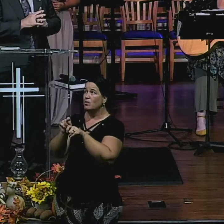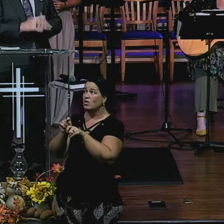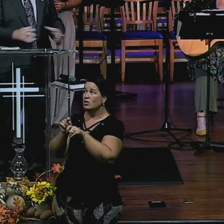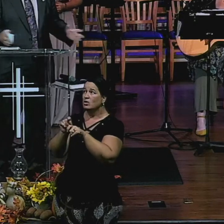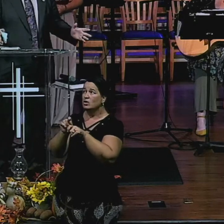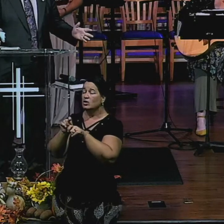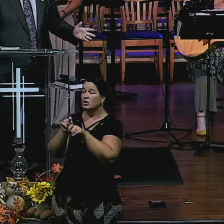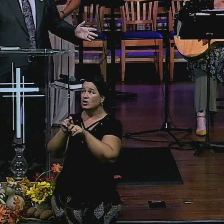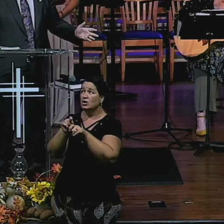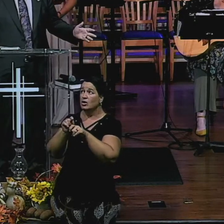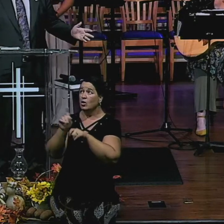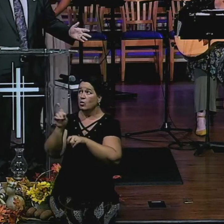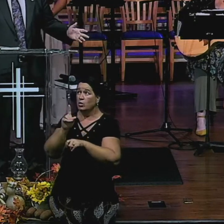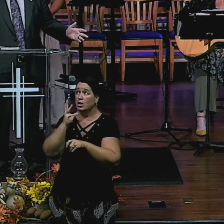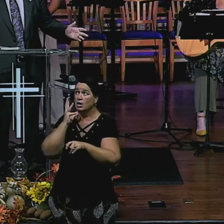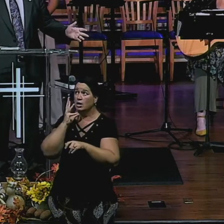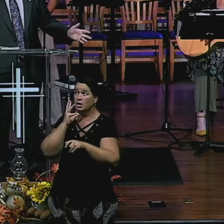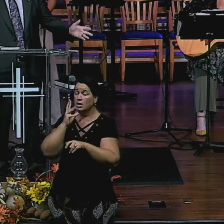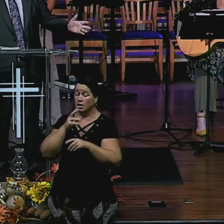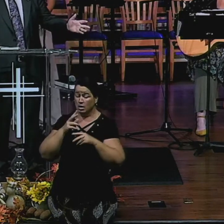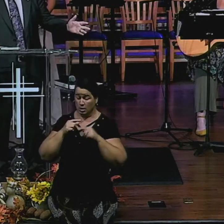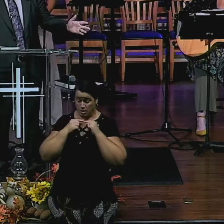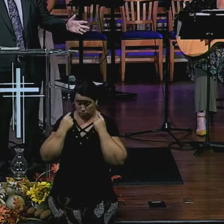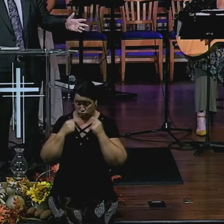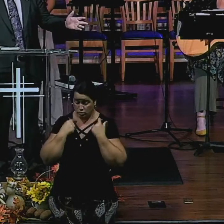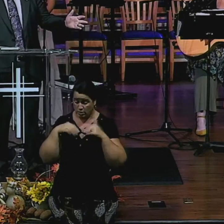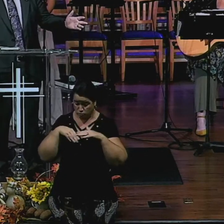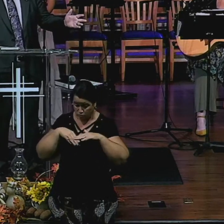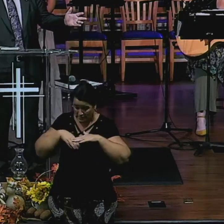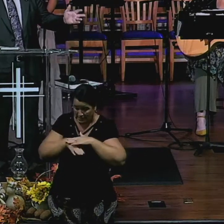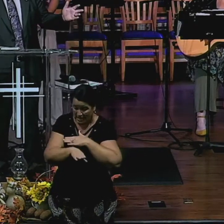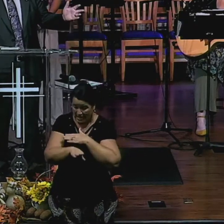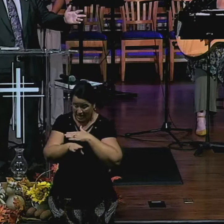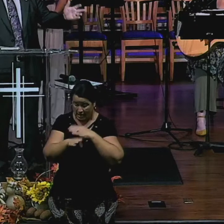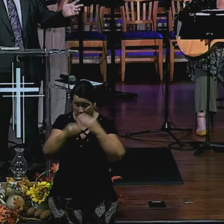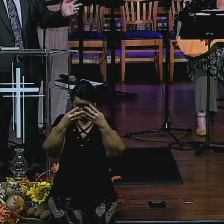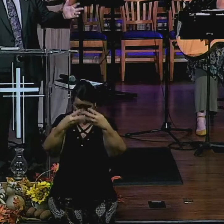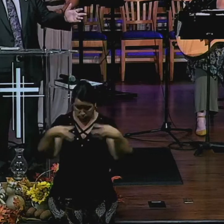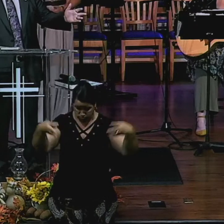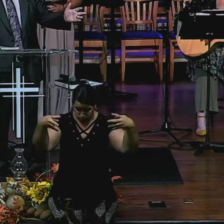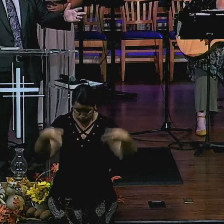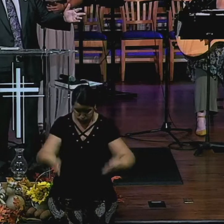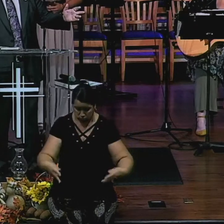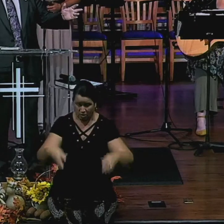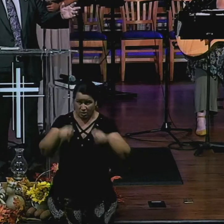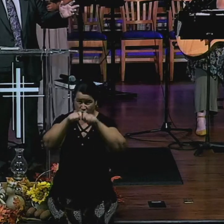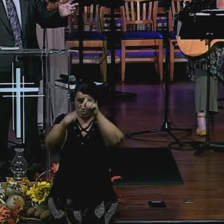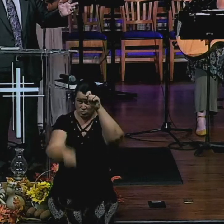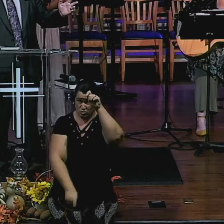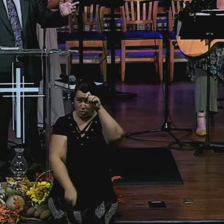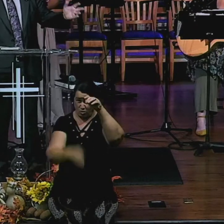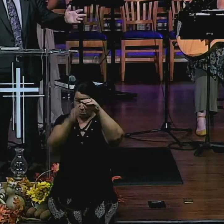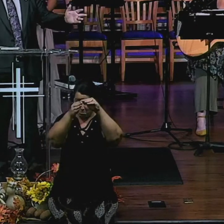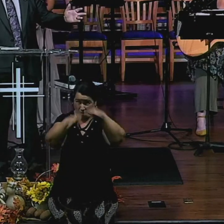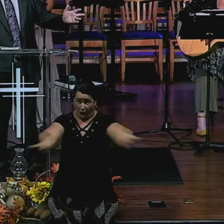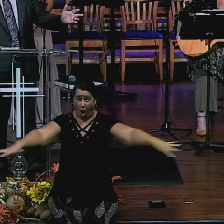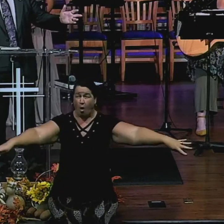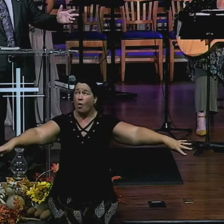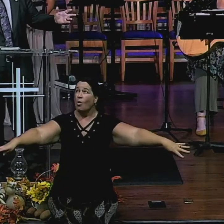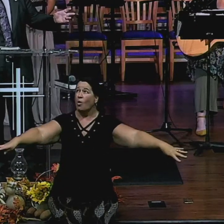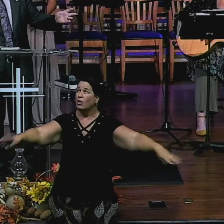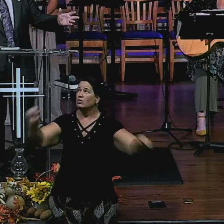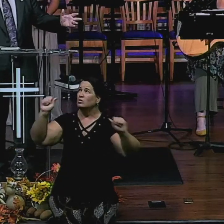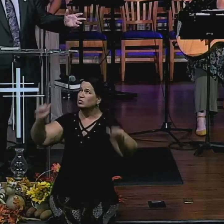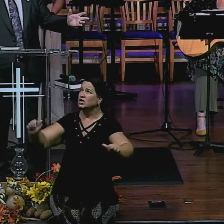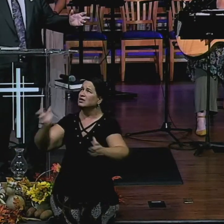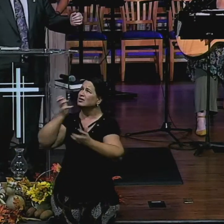the top to the bottom, showing us that through his blood, we can come before you and we can cry out,